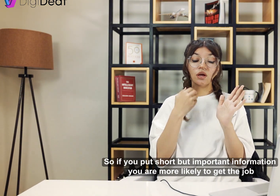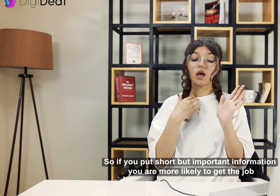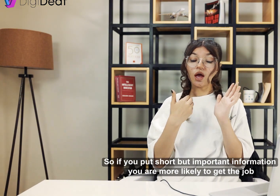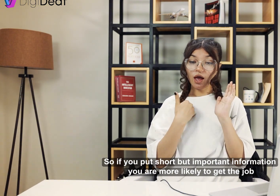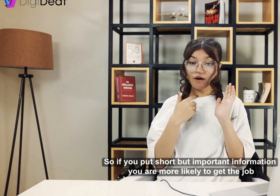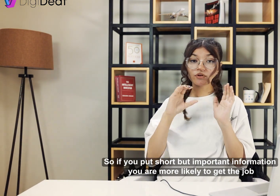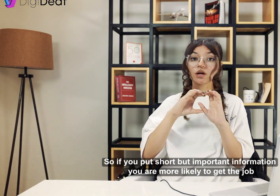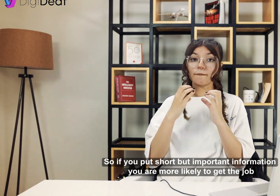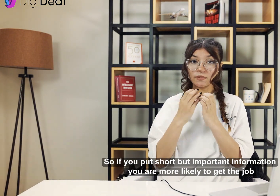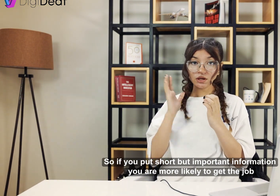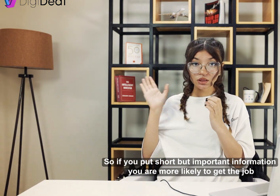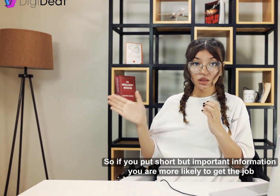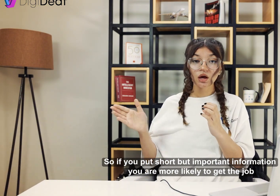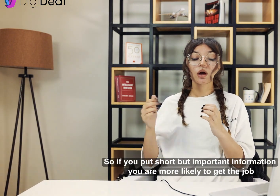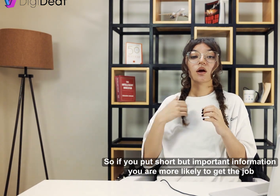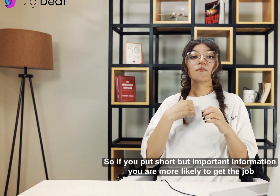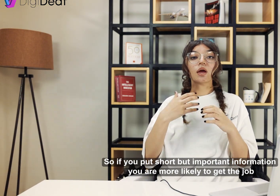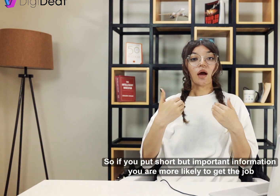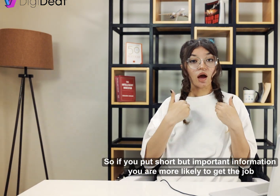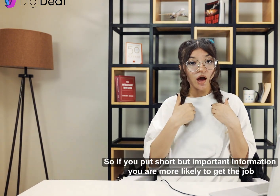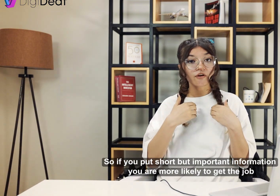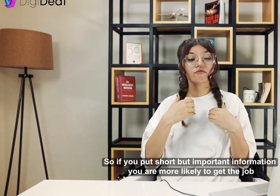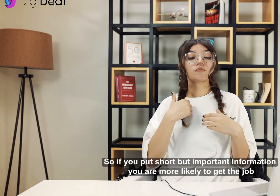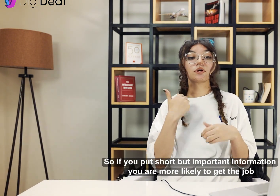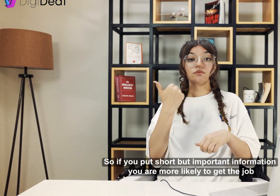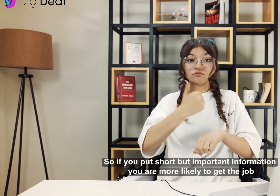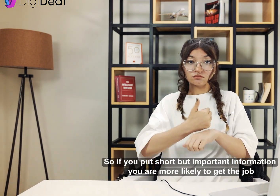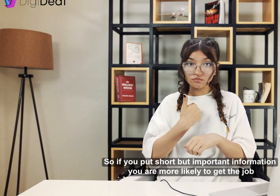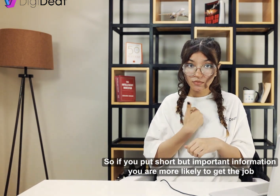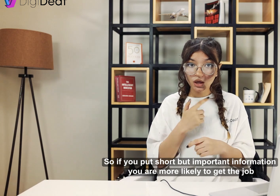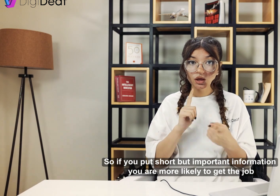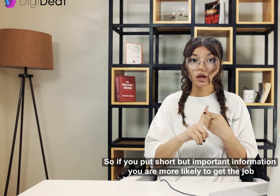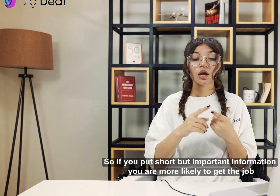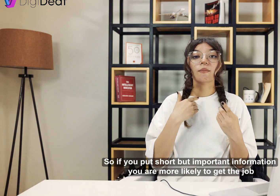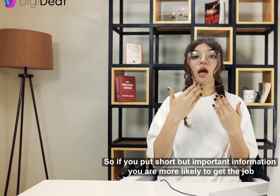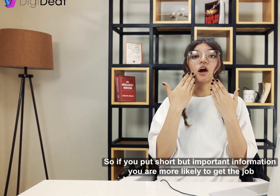So if you put short but important information, you are more likely to get the job.